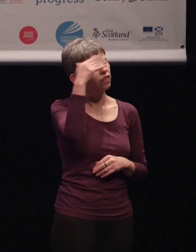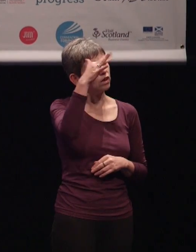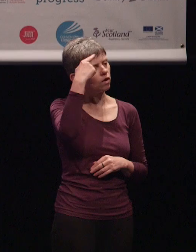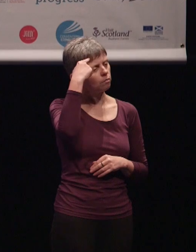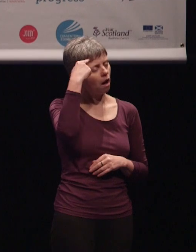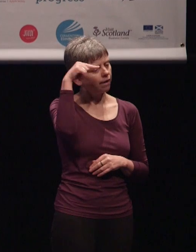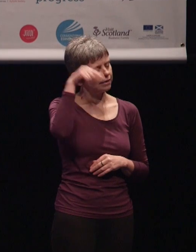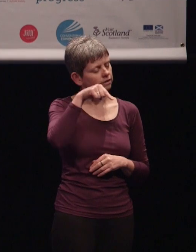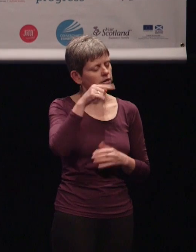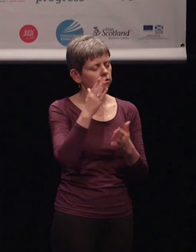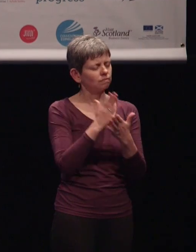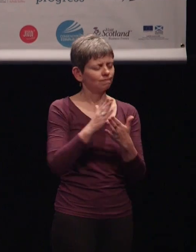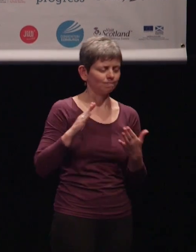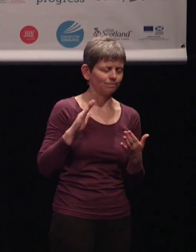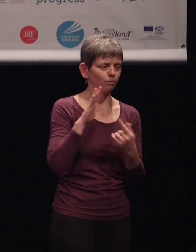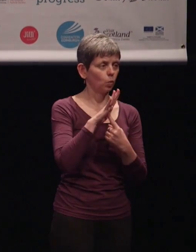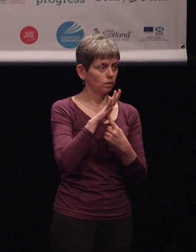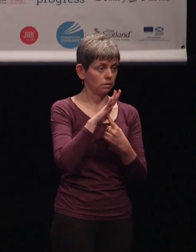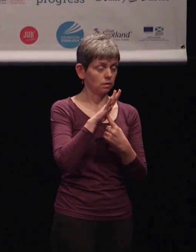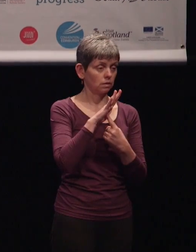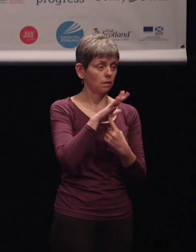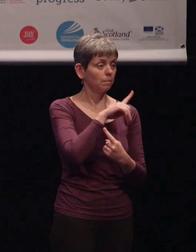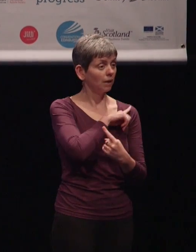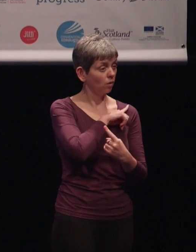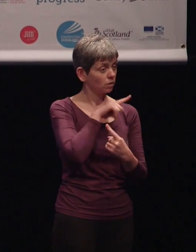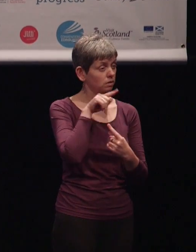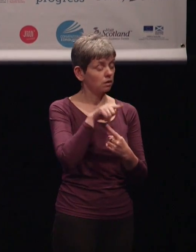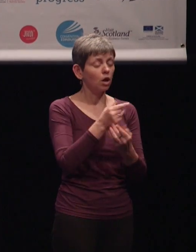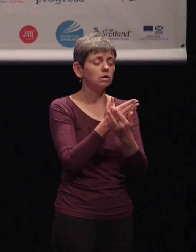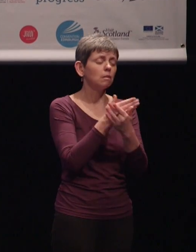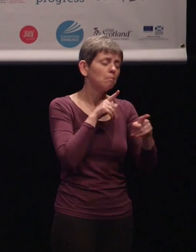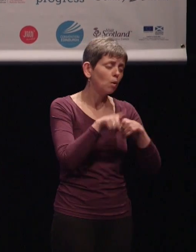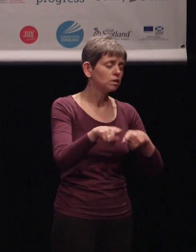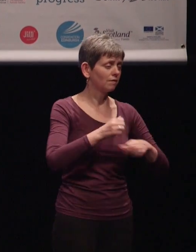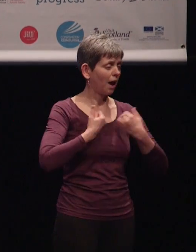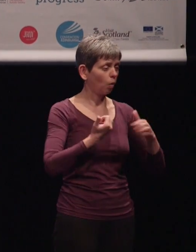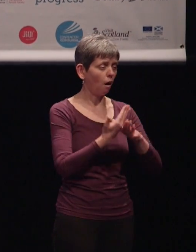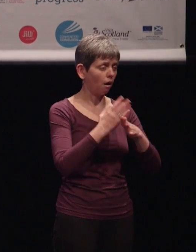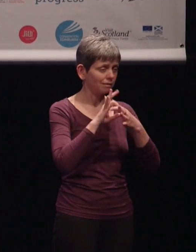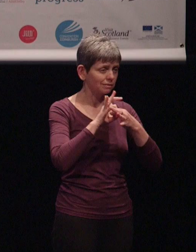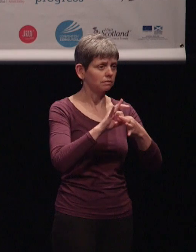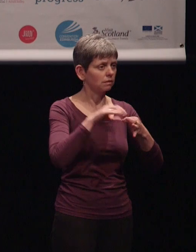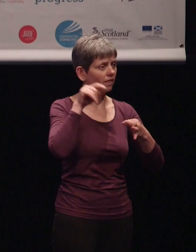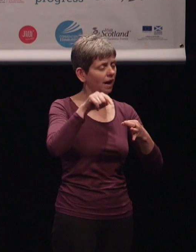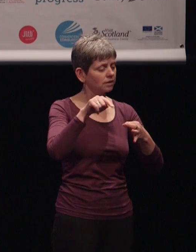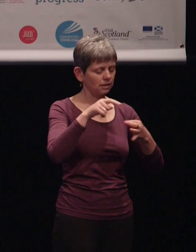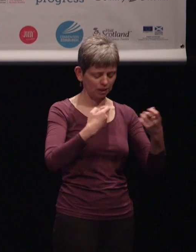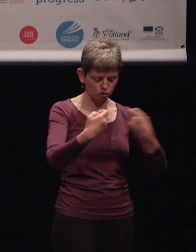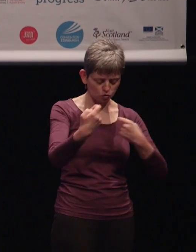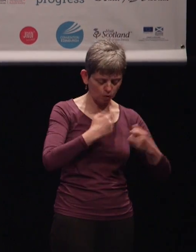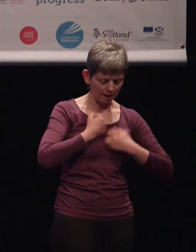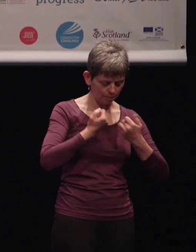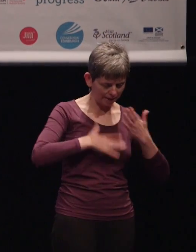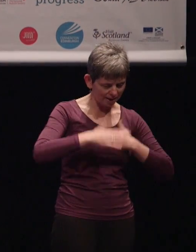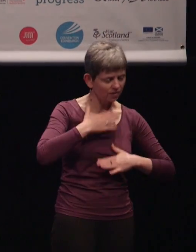its development is crucial because it steers so much of what we do. It steers our behaviors,